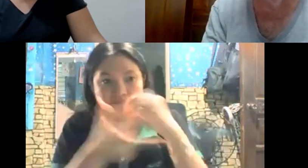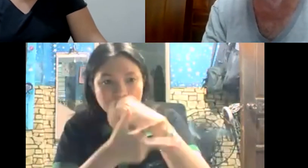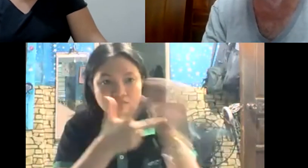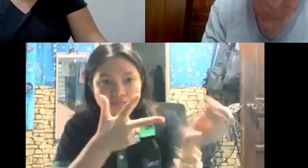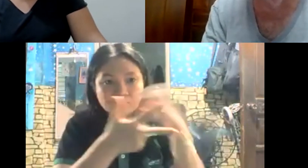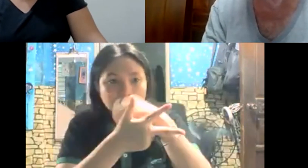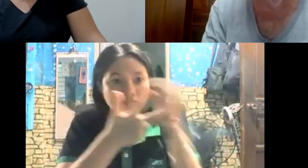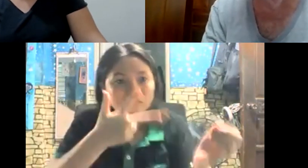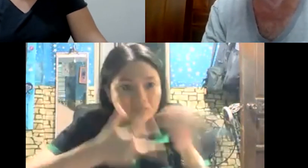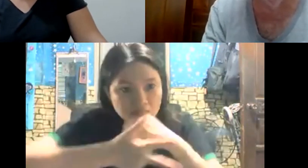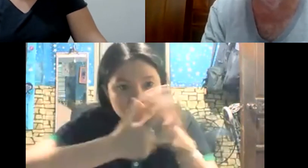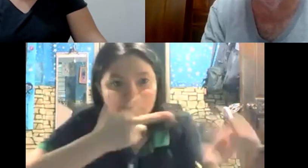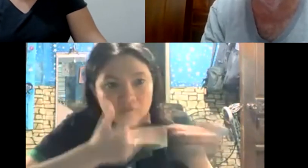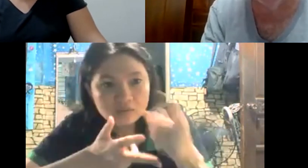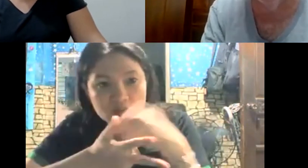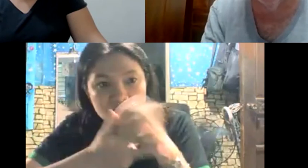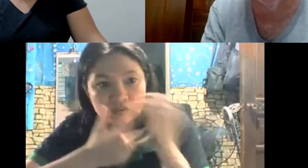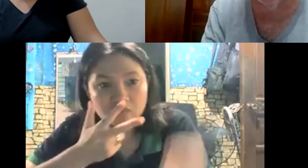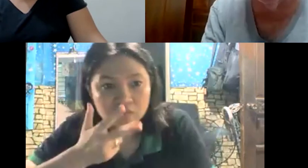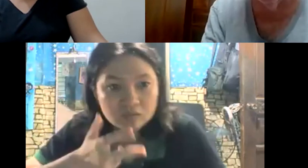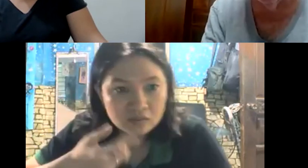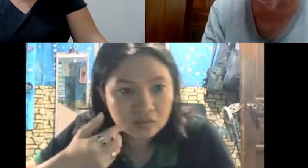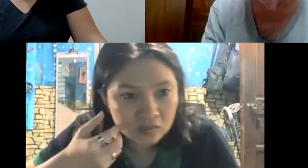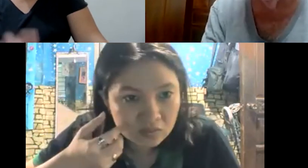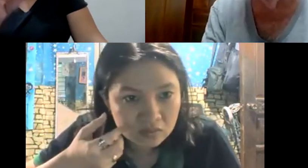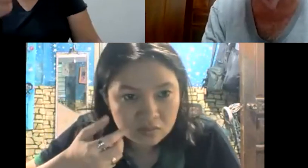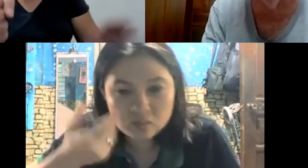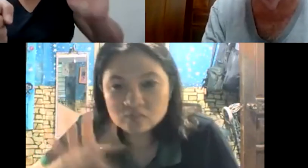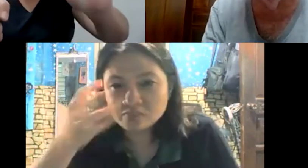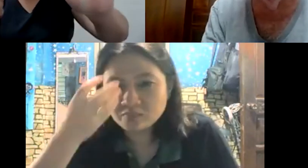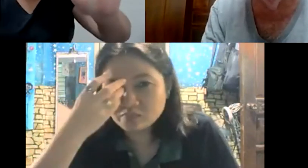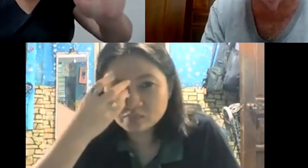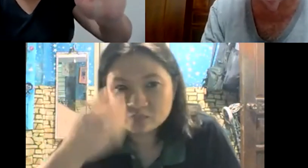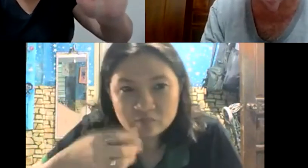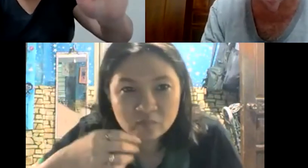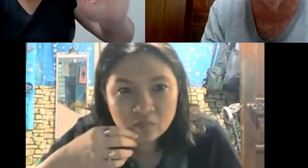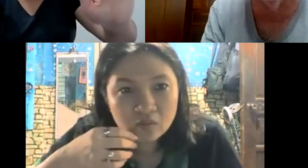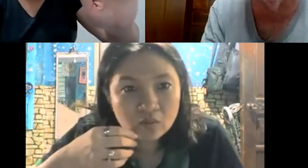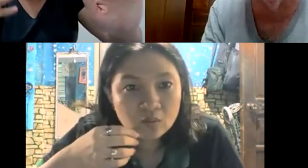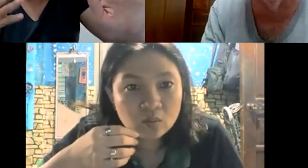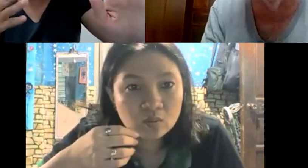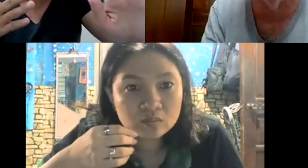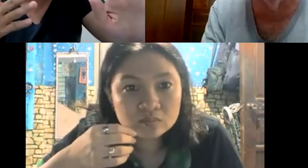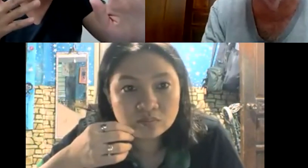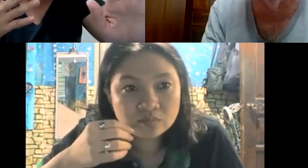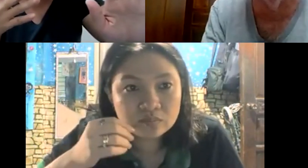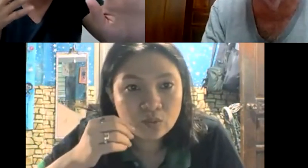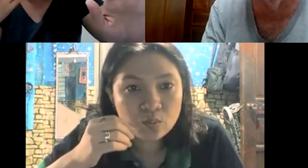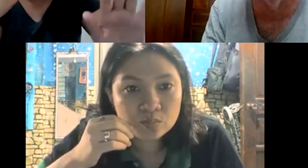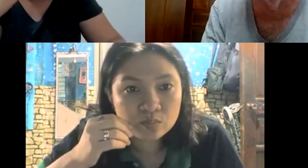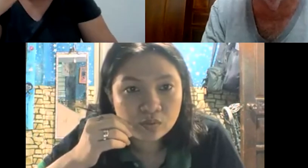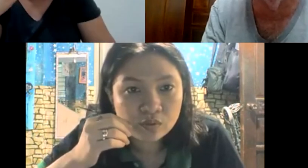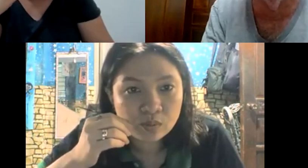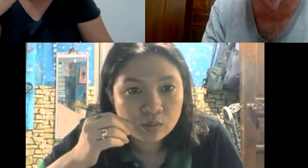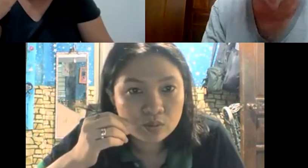showing it. Hold on a second. Let me take a look.